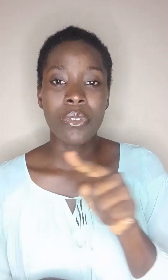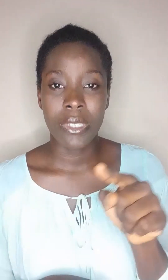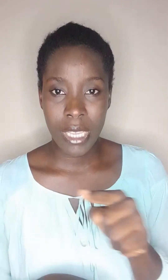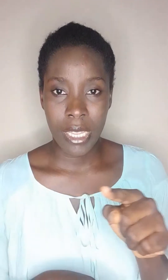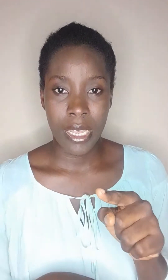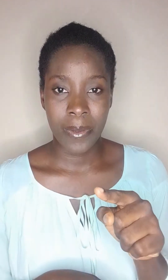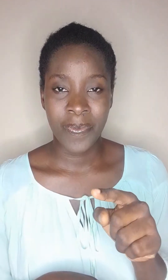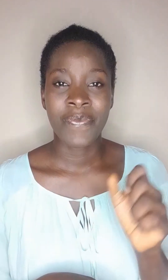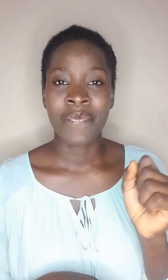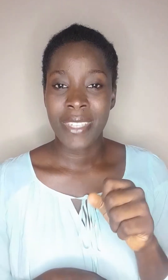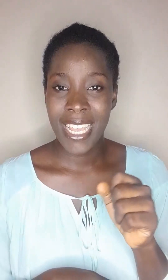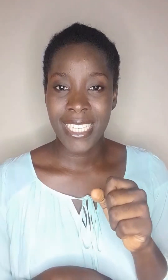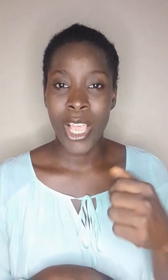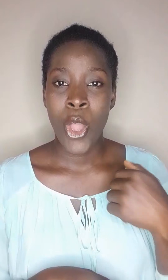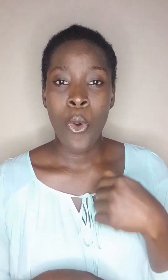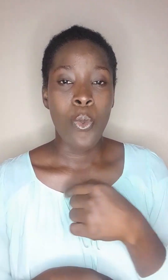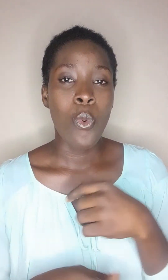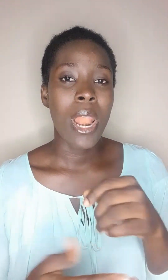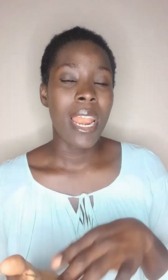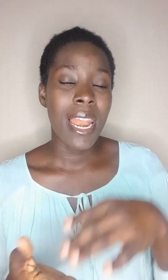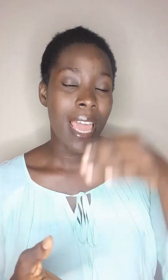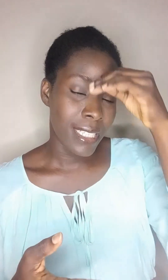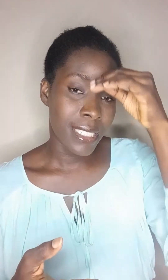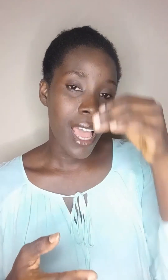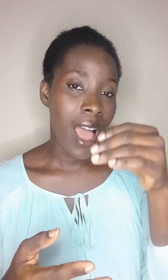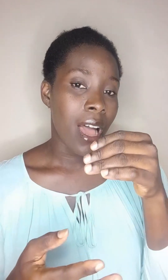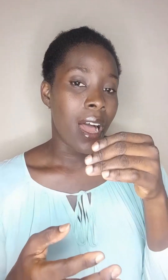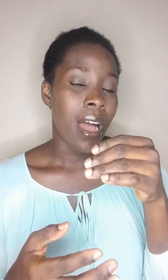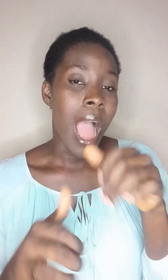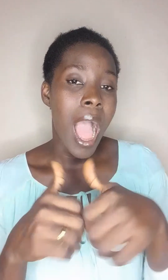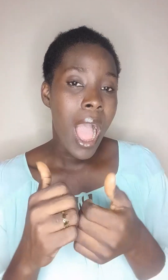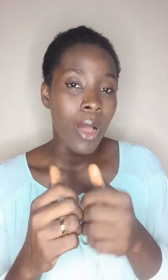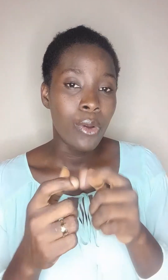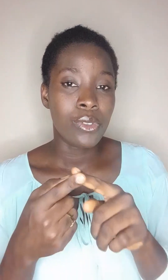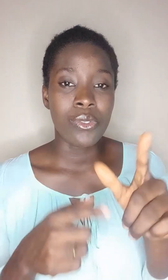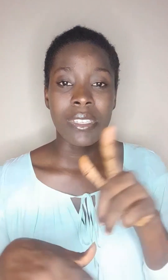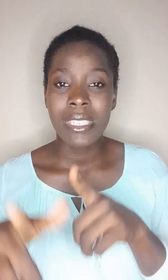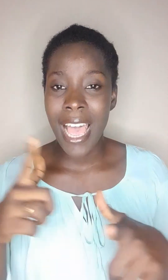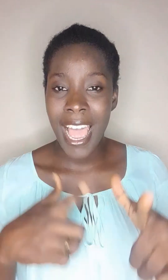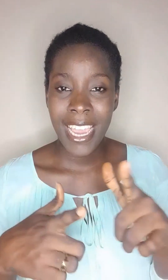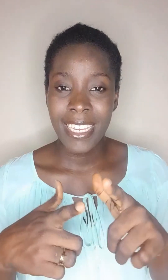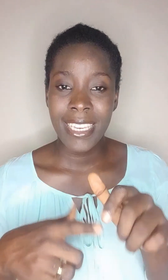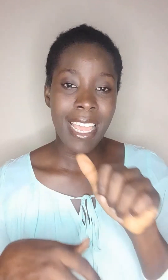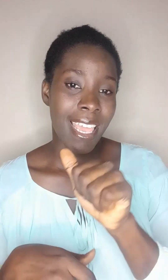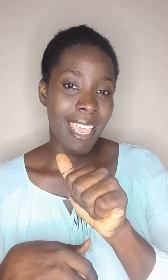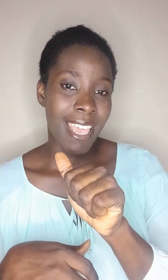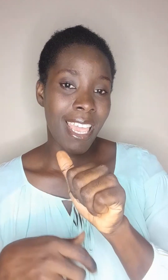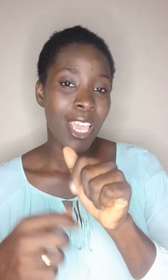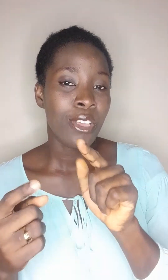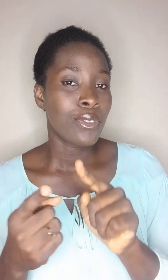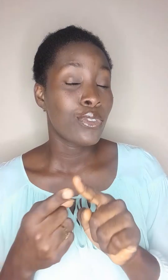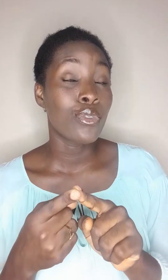Z. Yes, we learned how to sign A